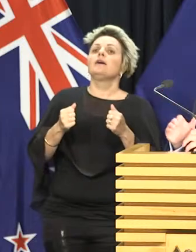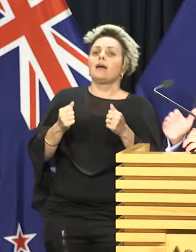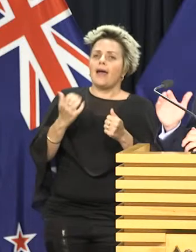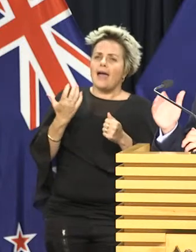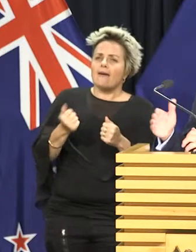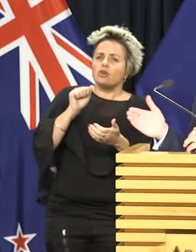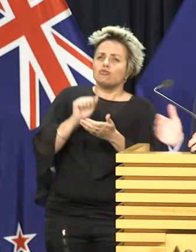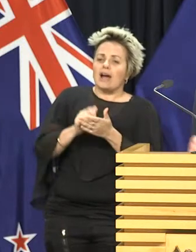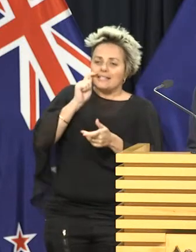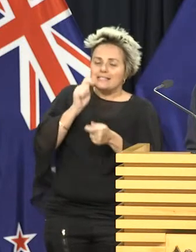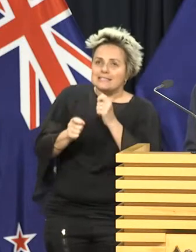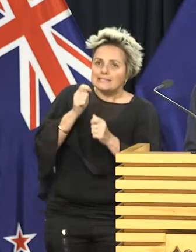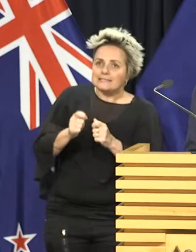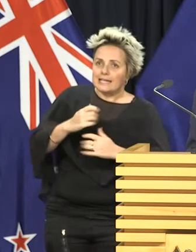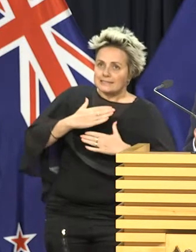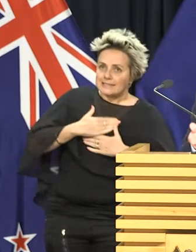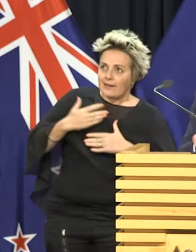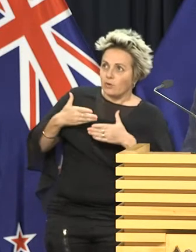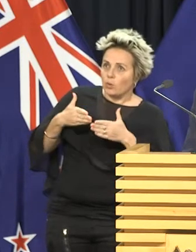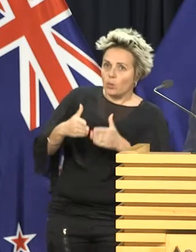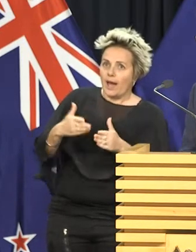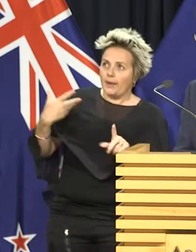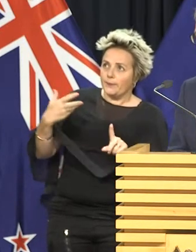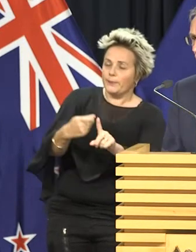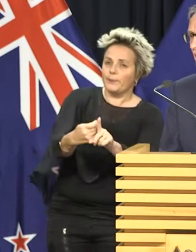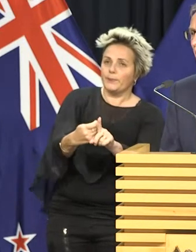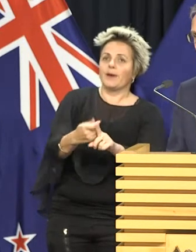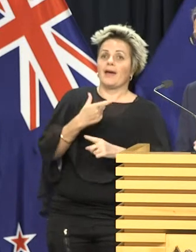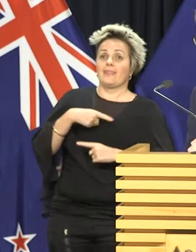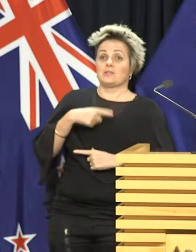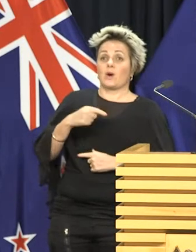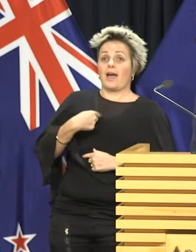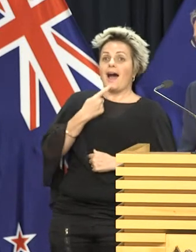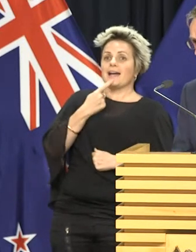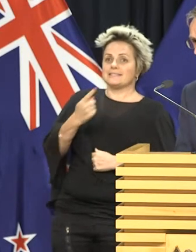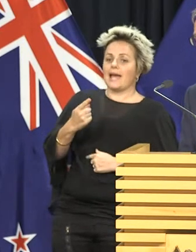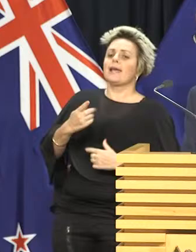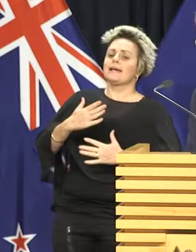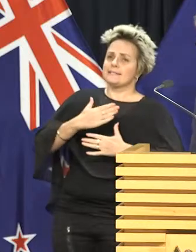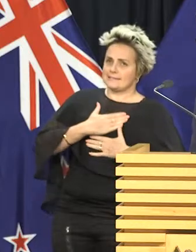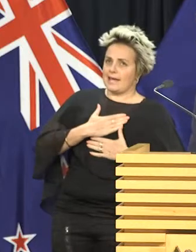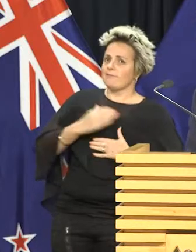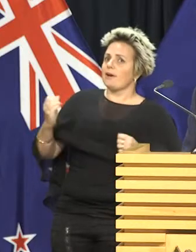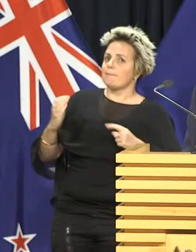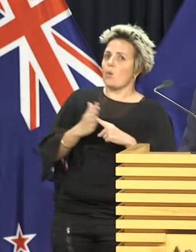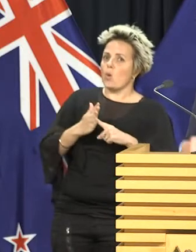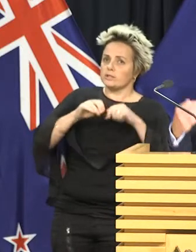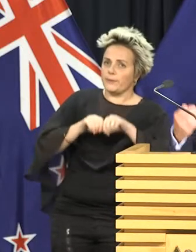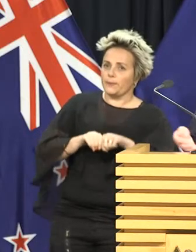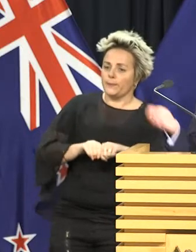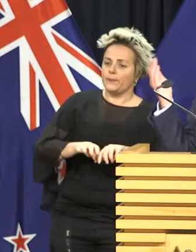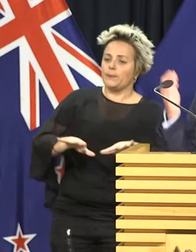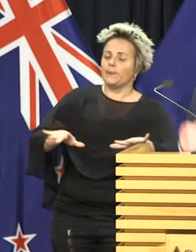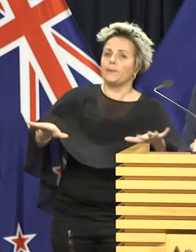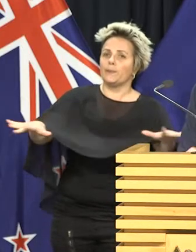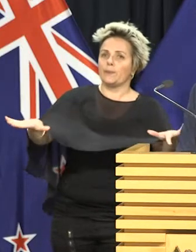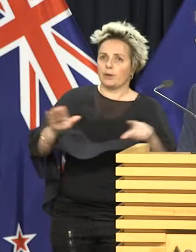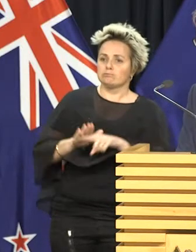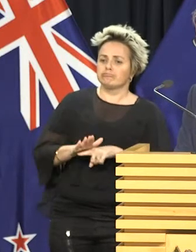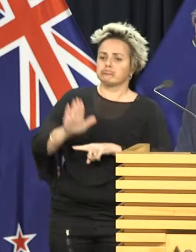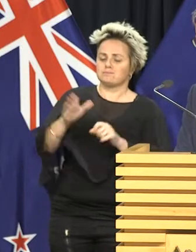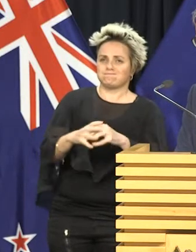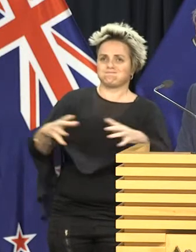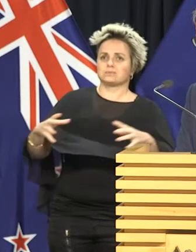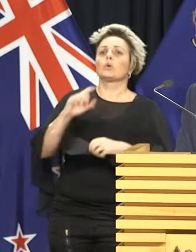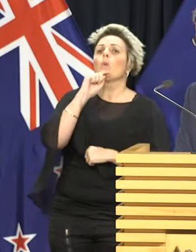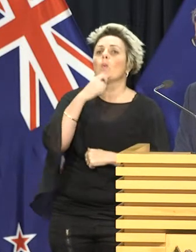and that the procedures are all safe. So hence the choice of my words, measured and safe rollout and ramp up. We've